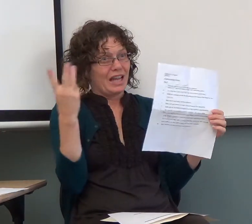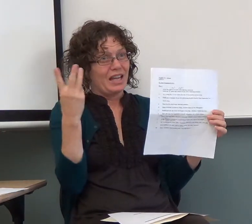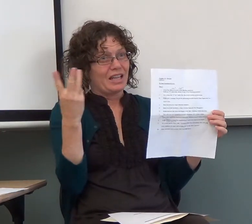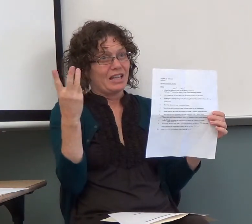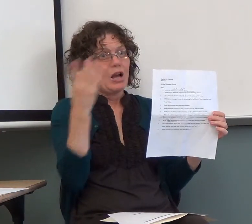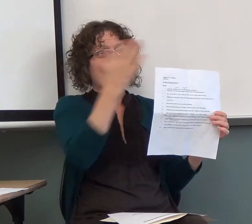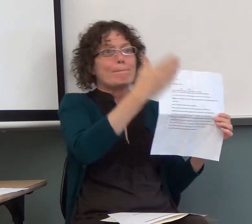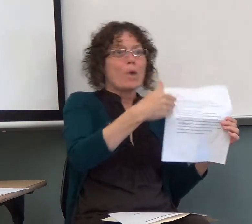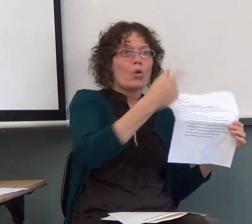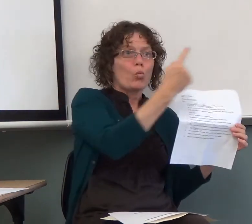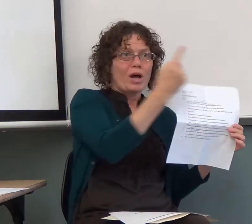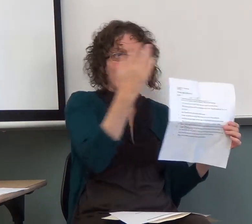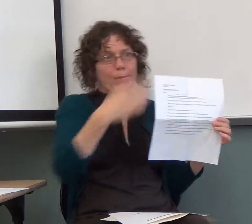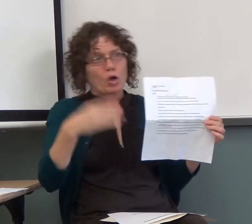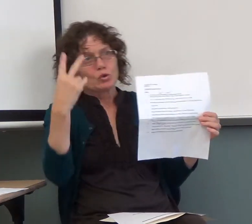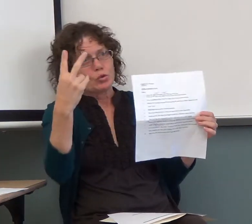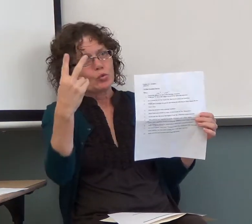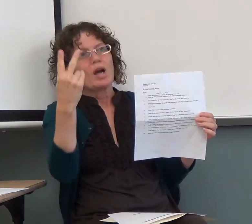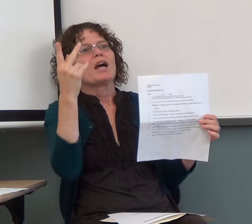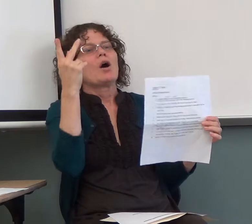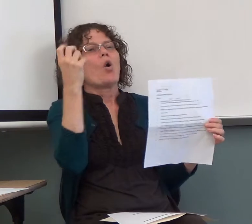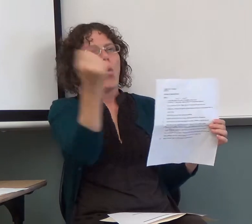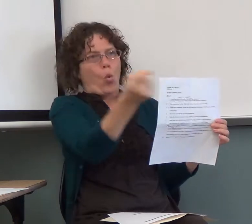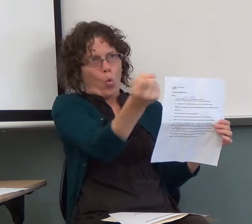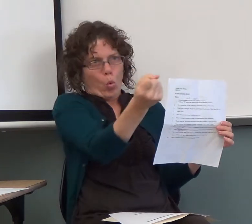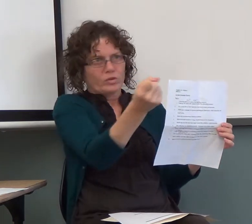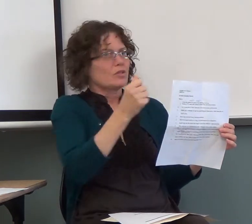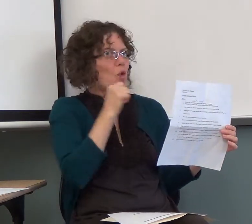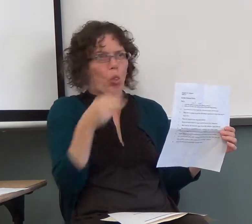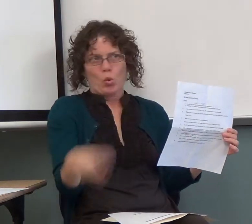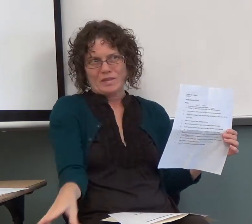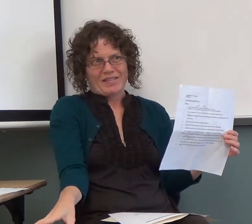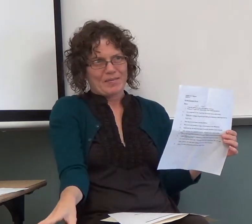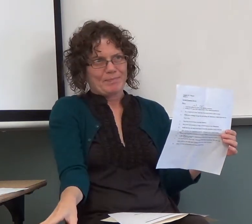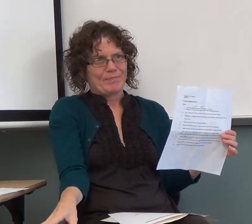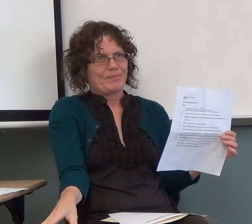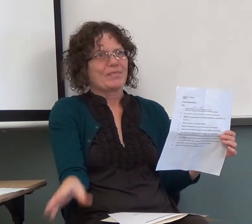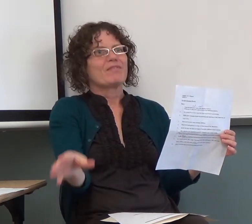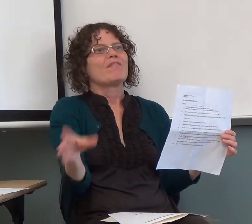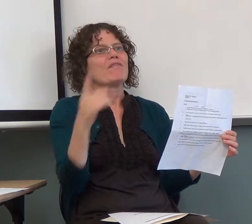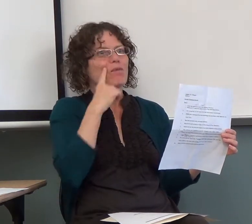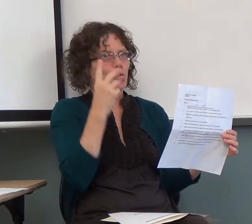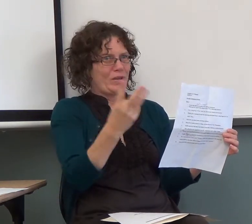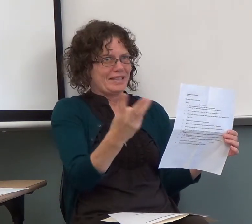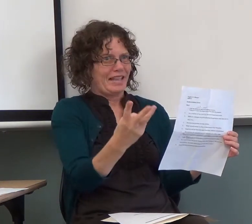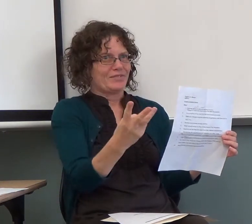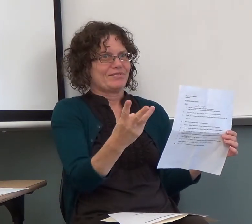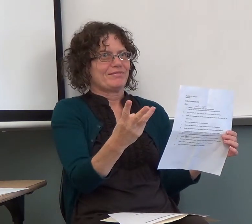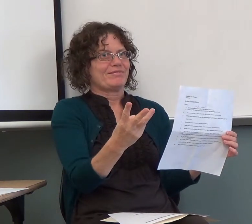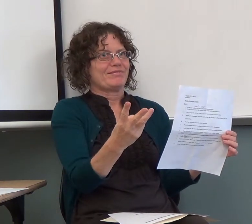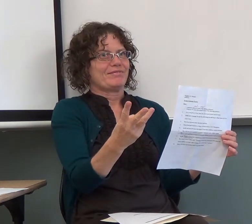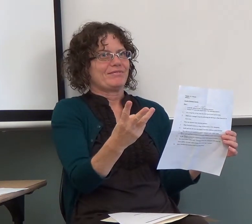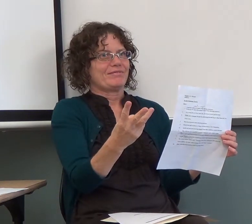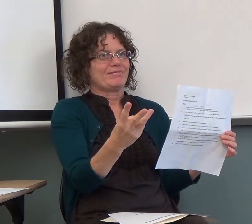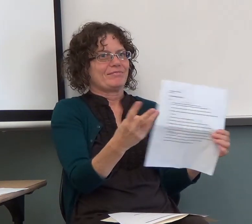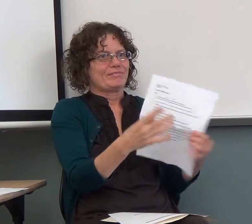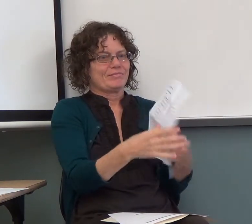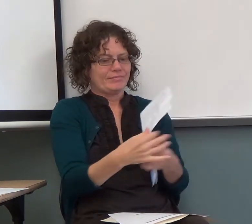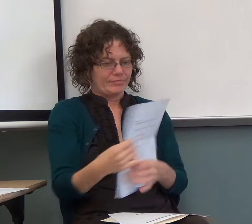It asks you, you should have this one as well. Don't lose them. I want you to have them, okay? Don't lose them. Put them together in your folder. That's why I asked you to have